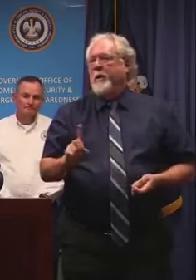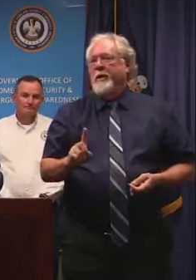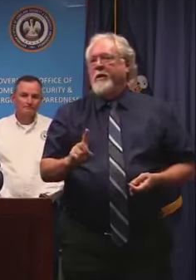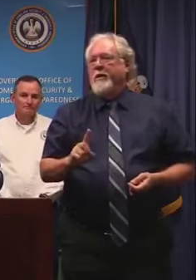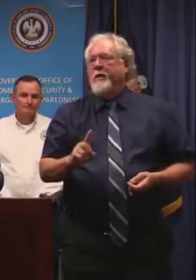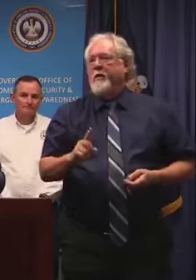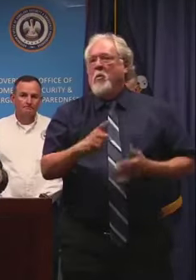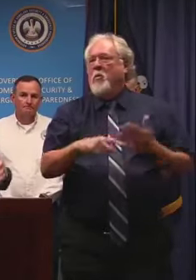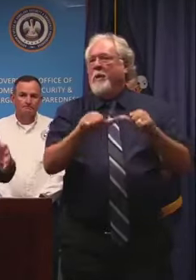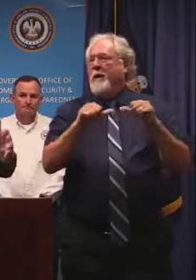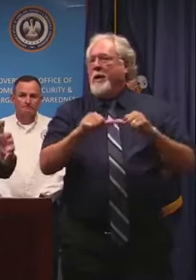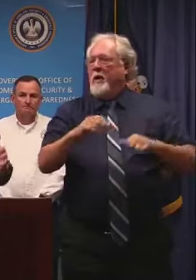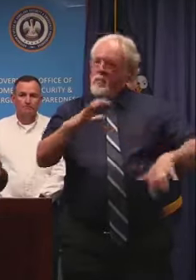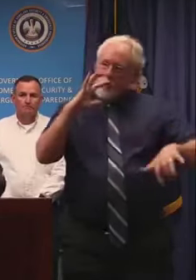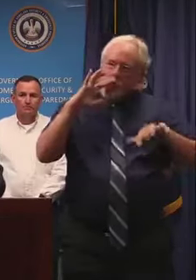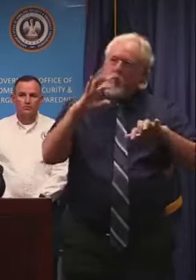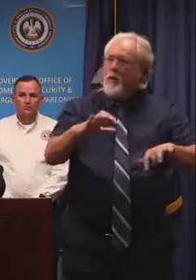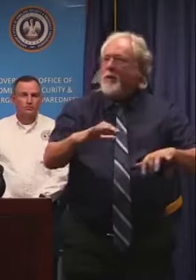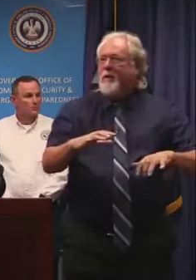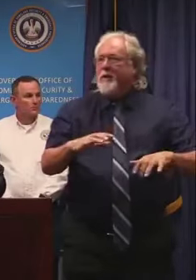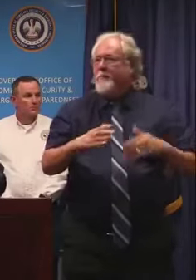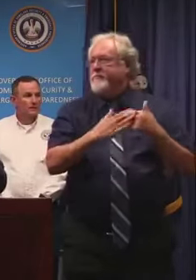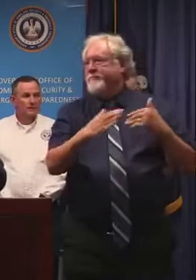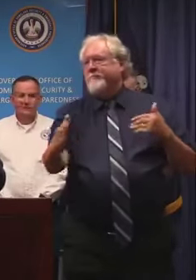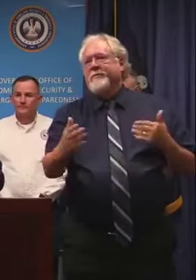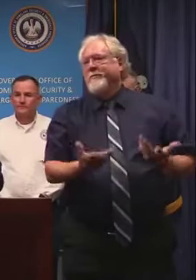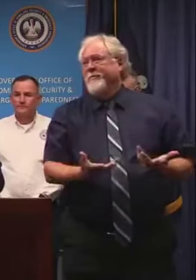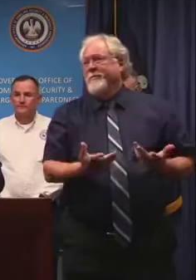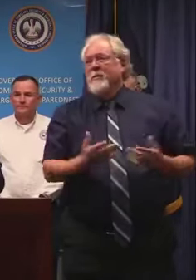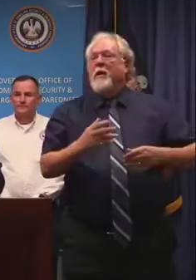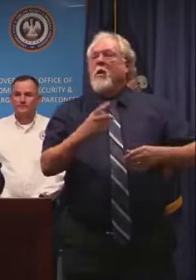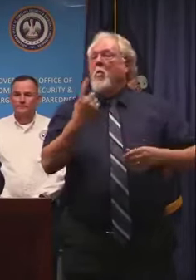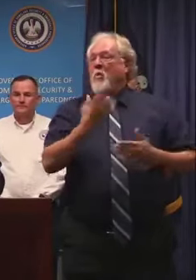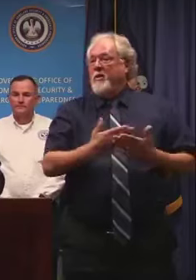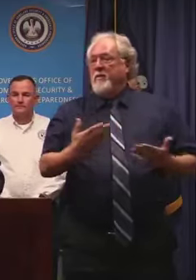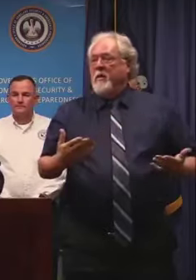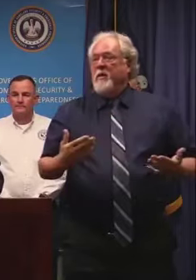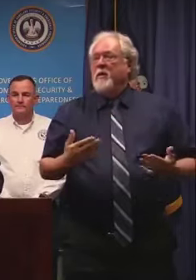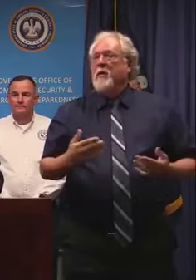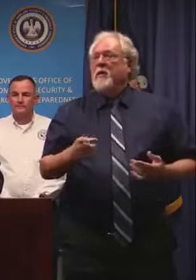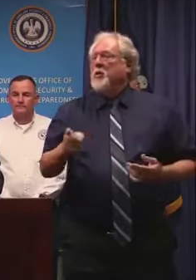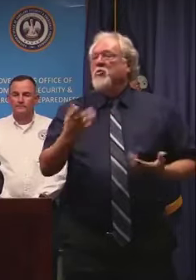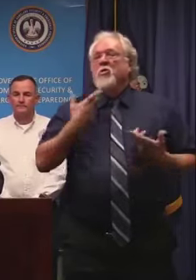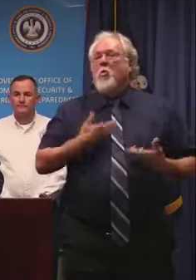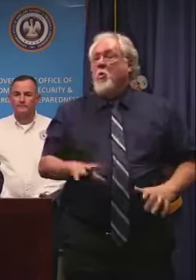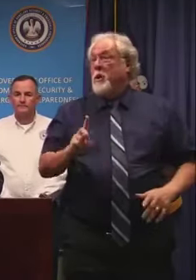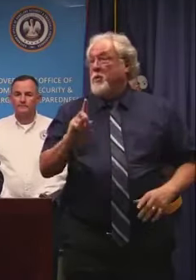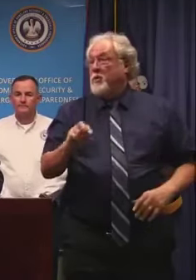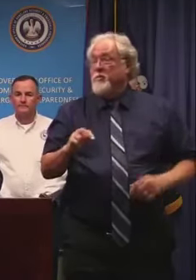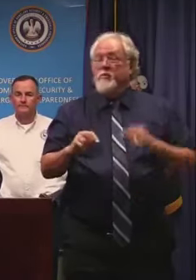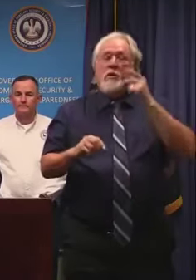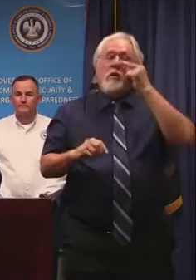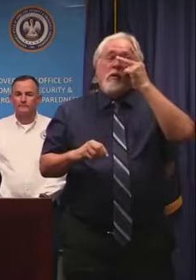will receive rain over the next several days. And one of the things that you don't want to do